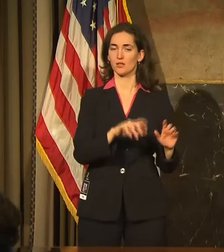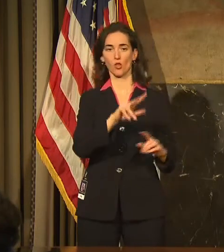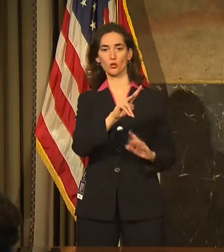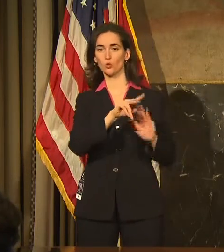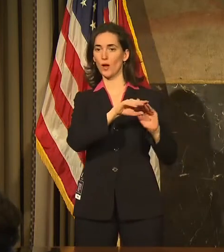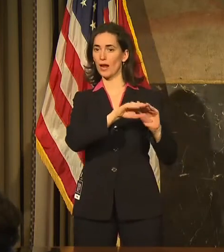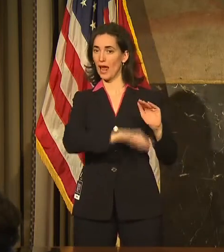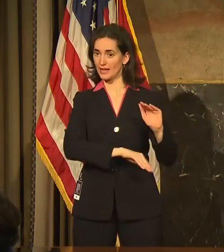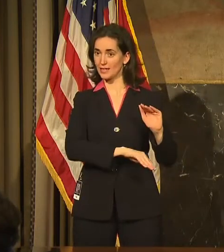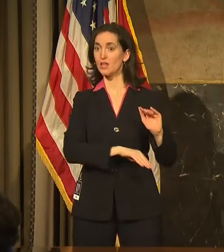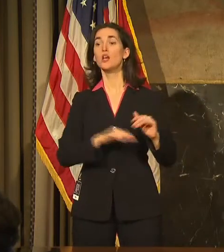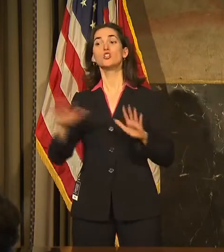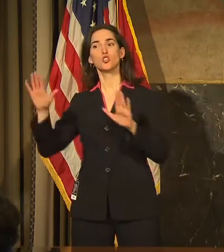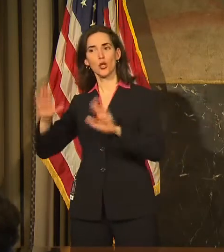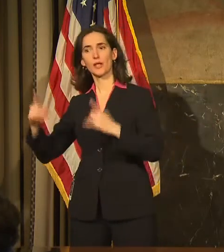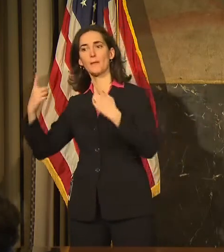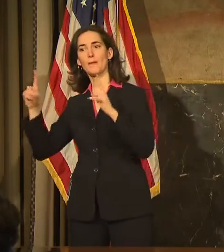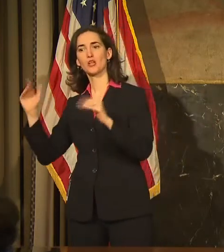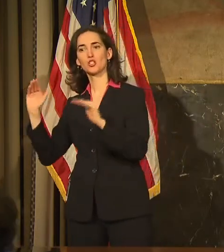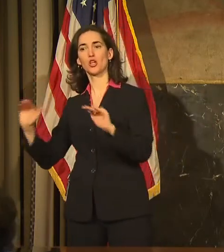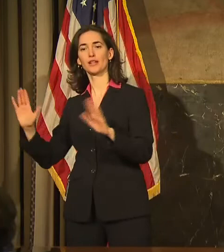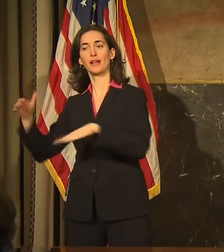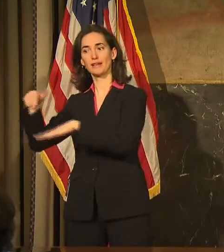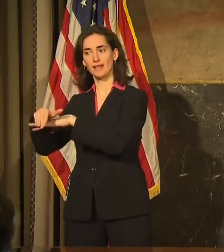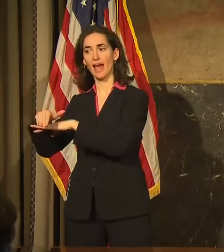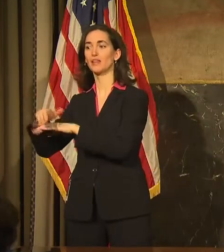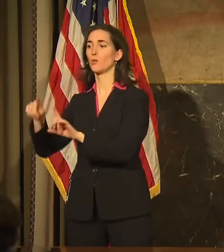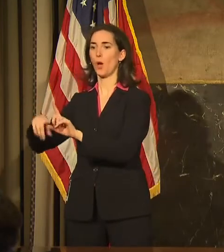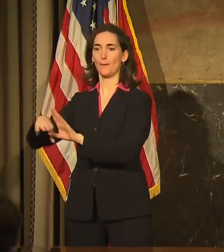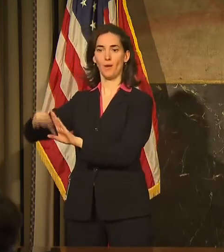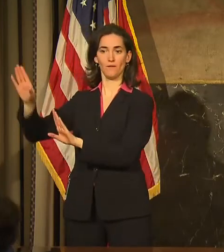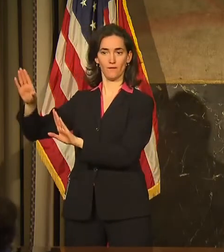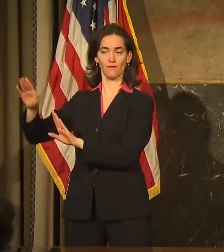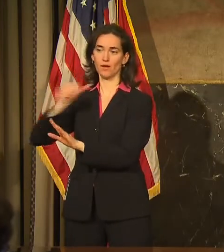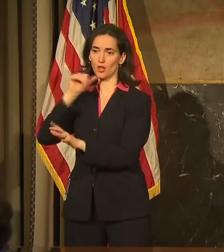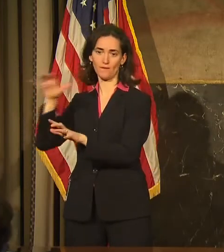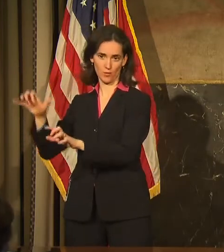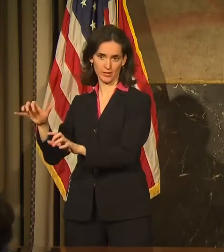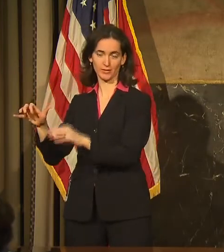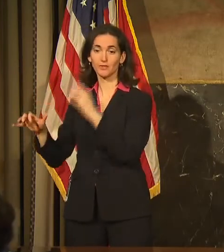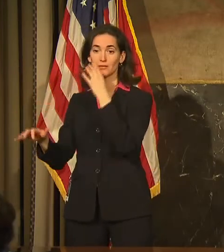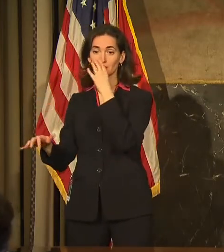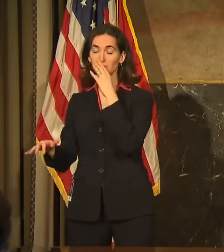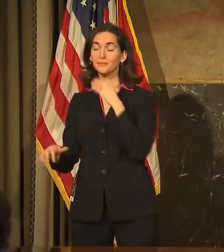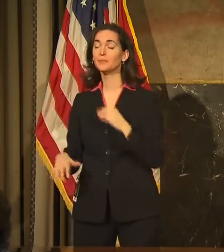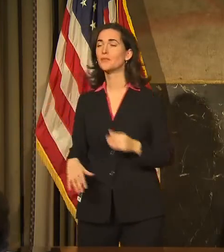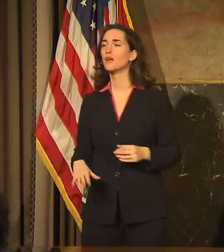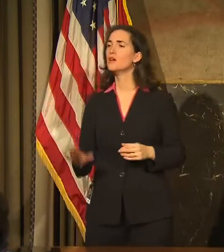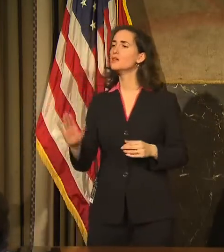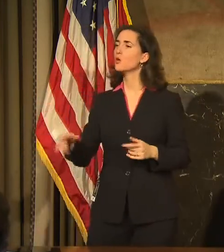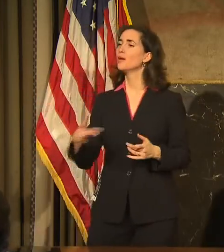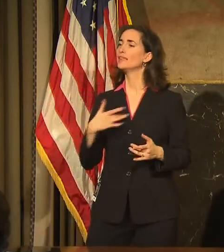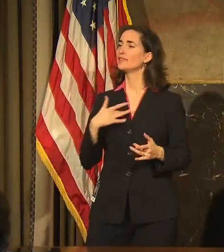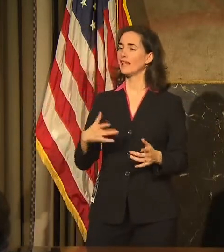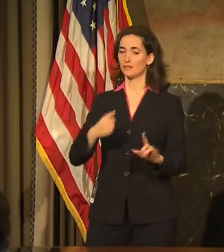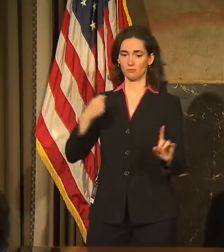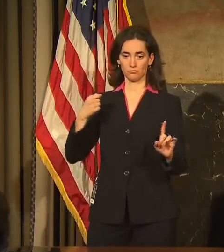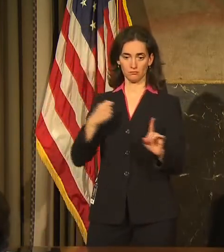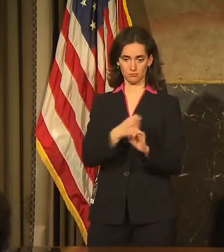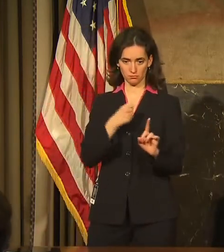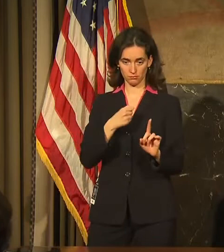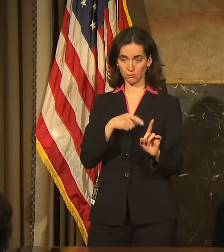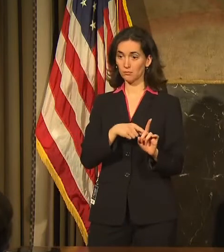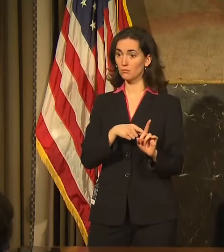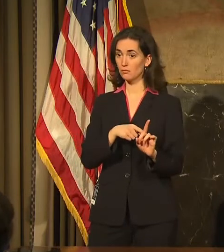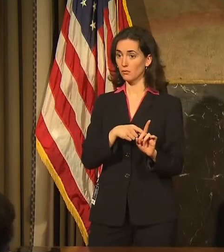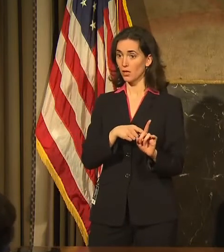freezing. So the longer the duration of an event, the more people who